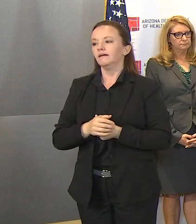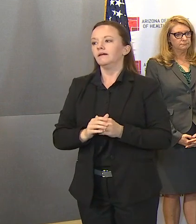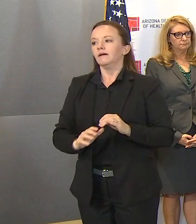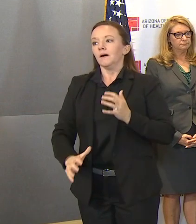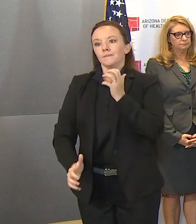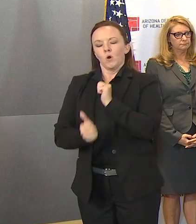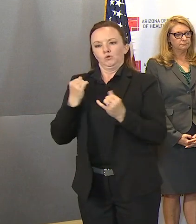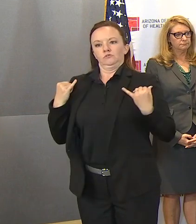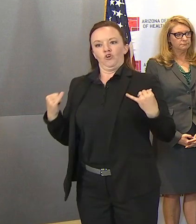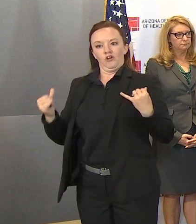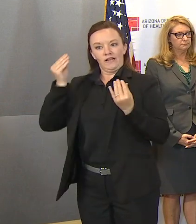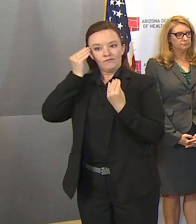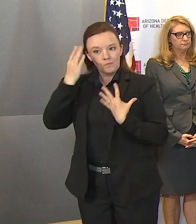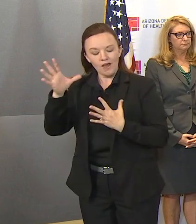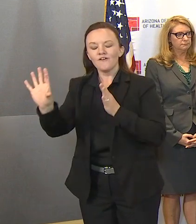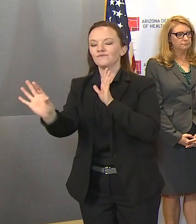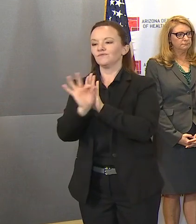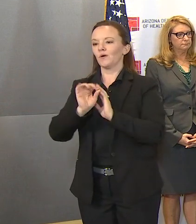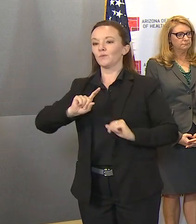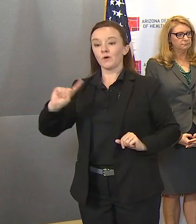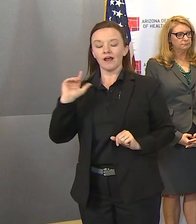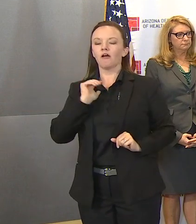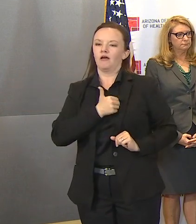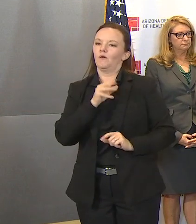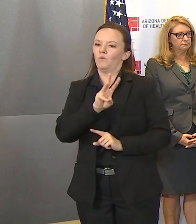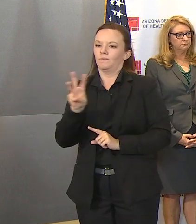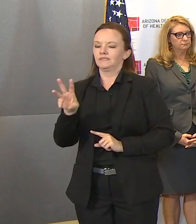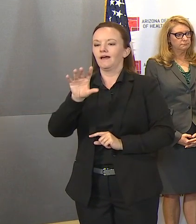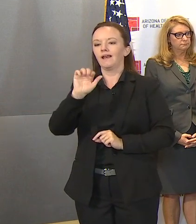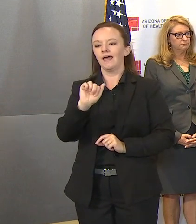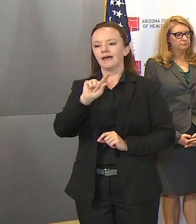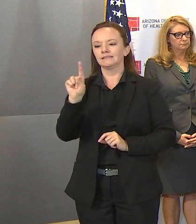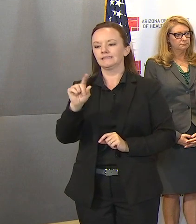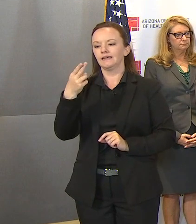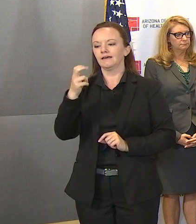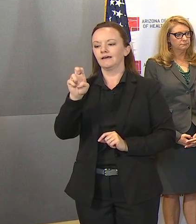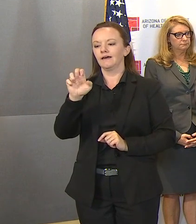most up-to-date information on our website at